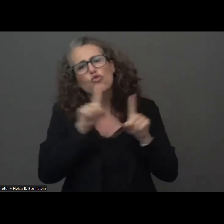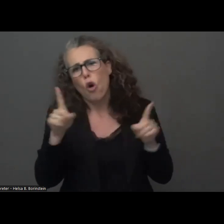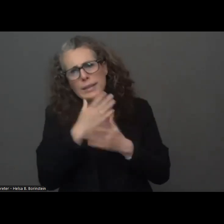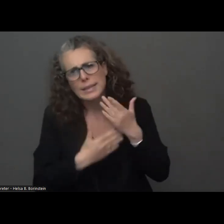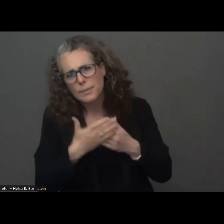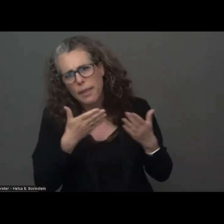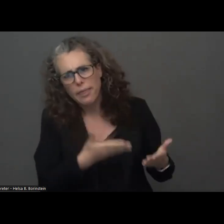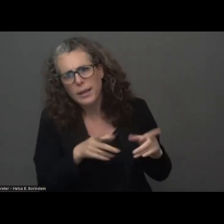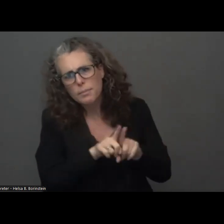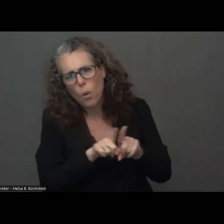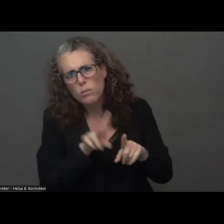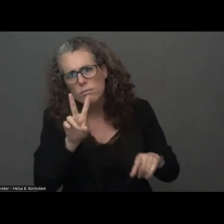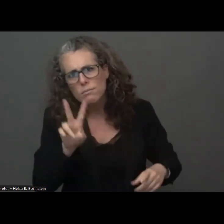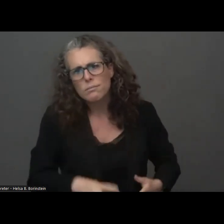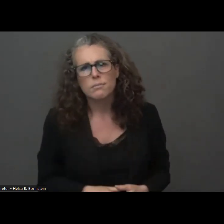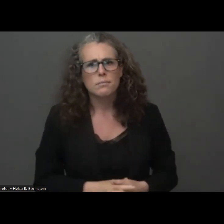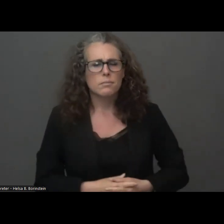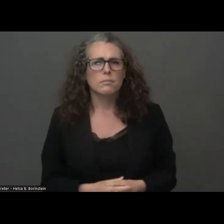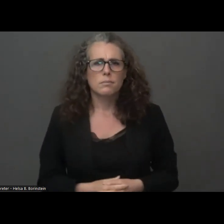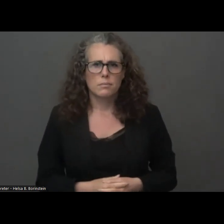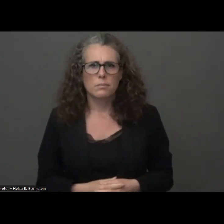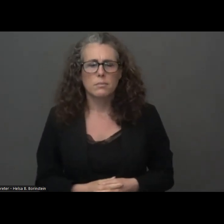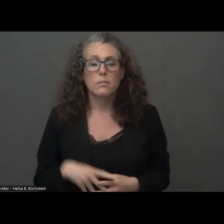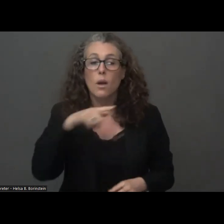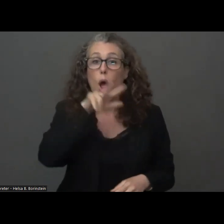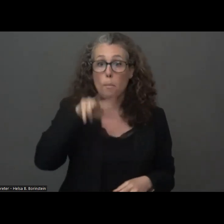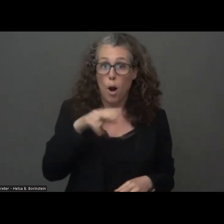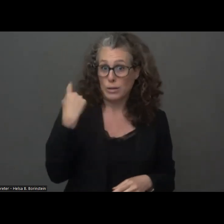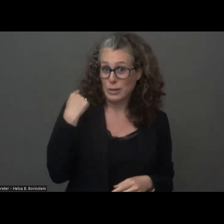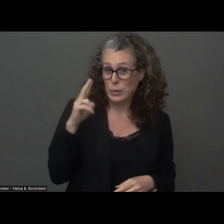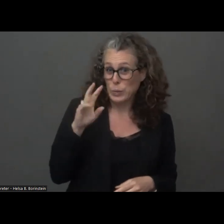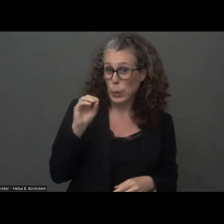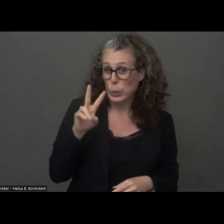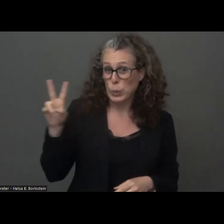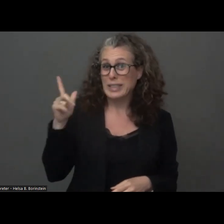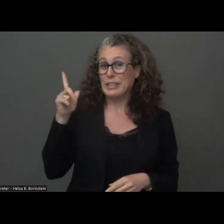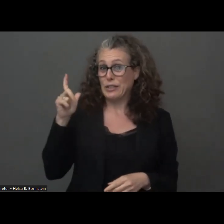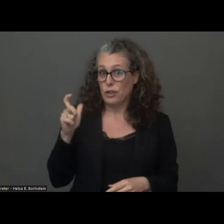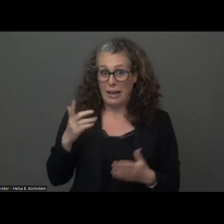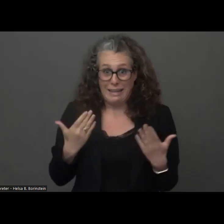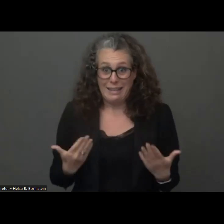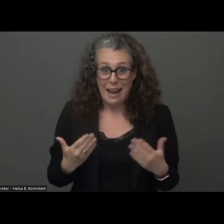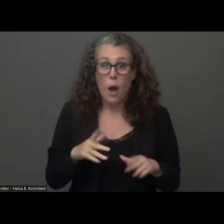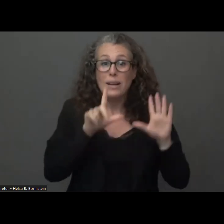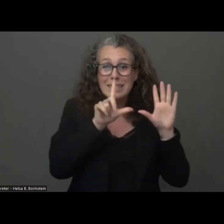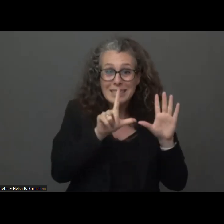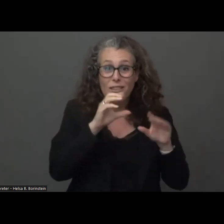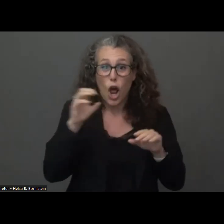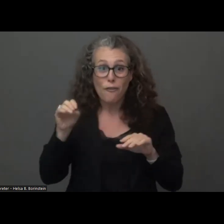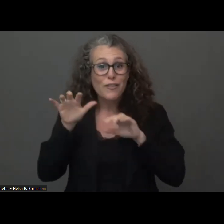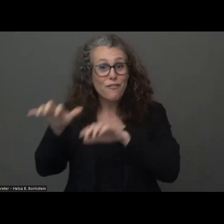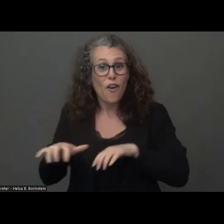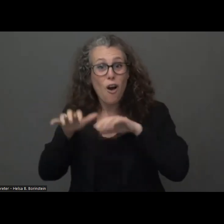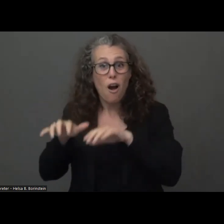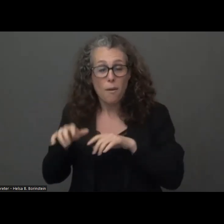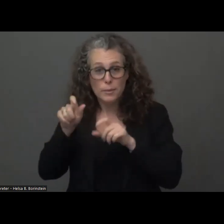right? And so since we started in March 22, currently we have around 700 farmers who are currently living